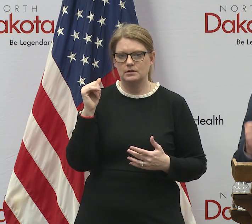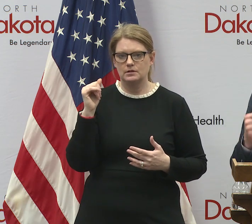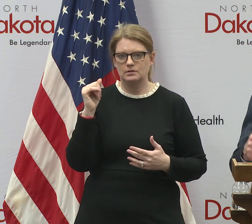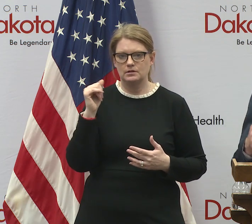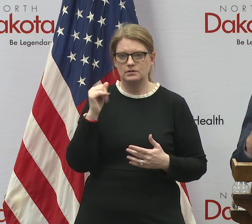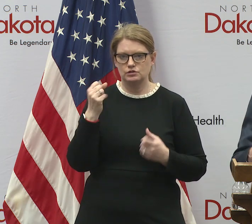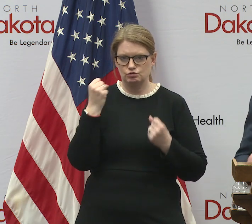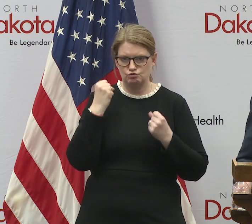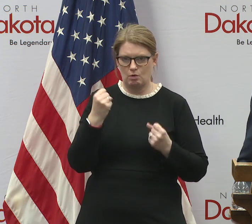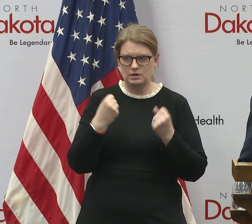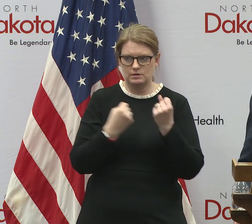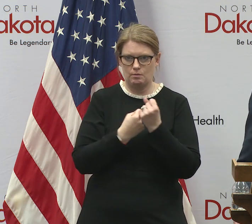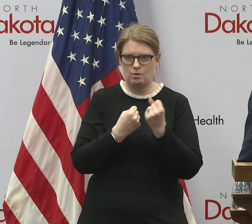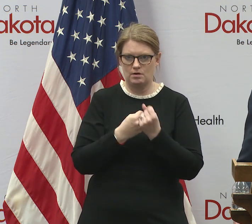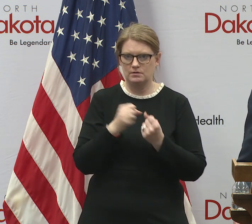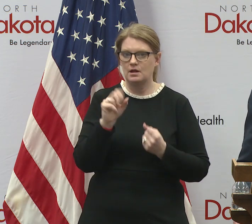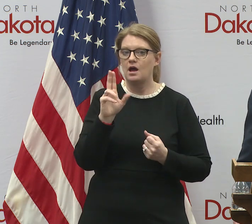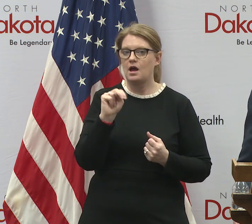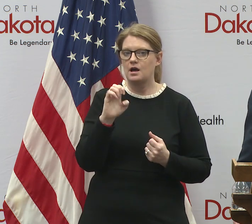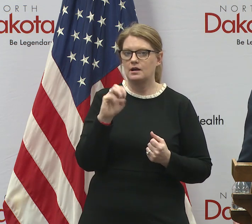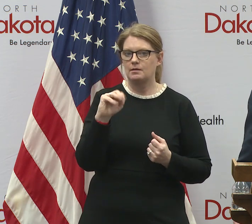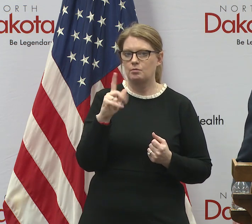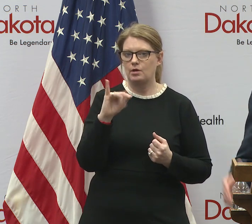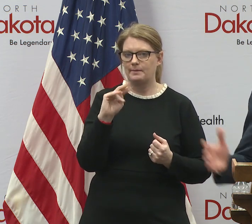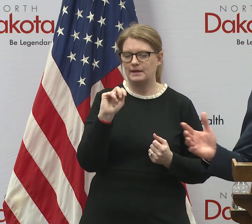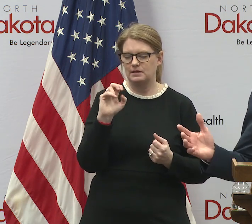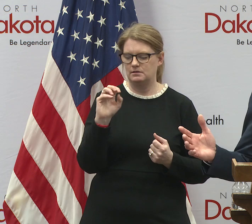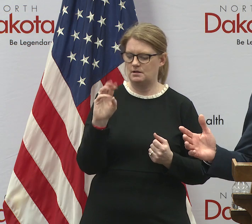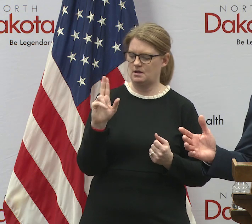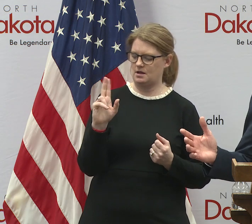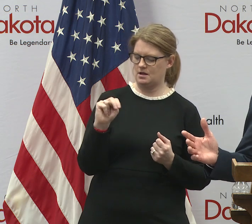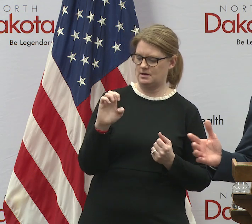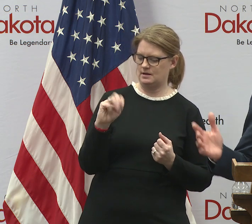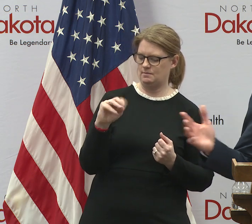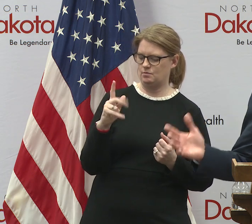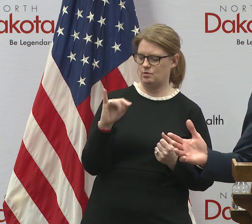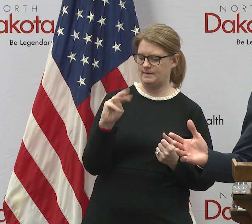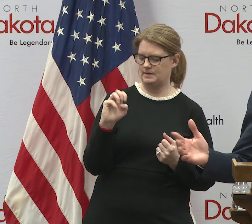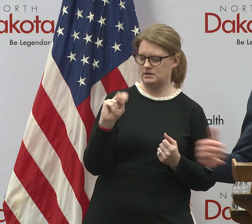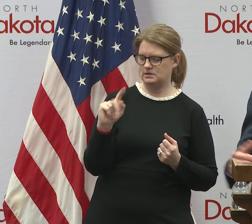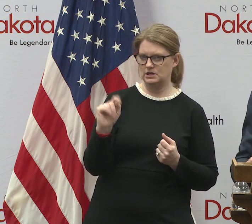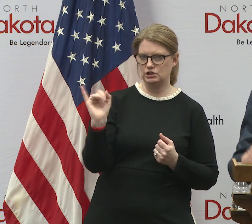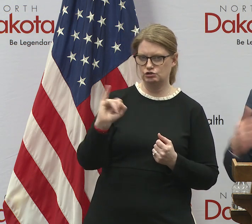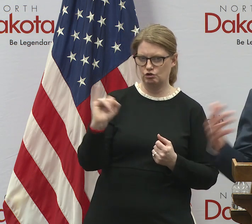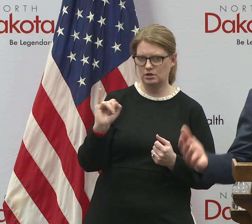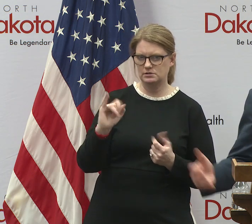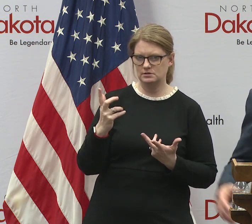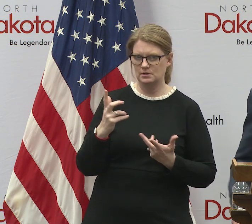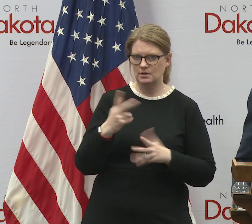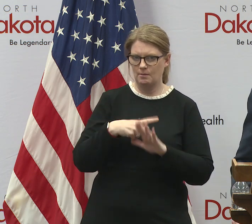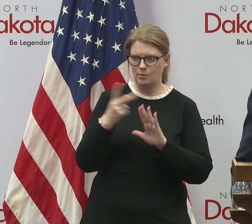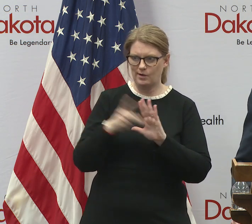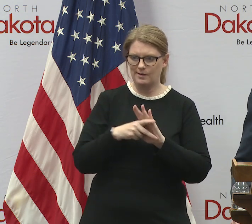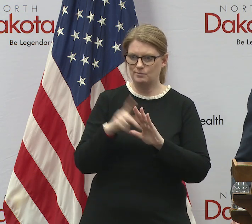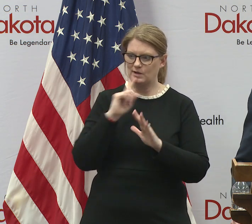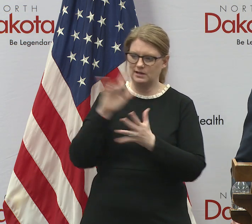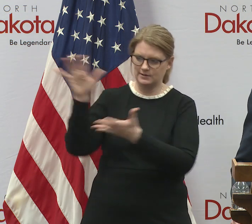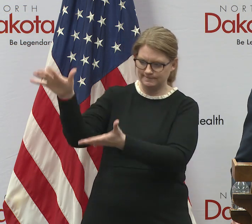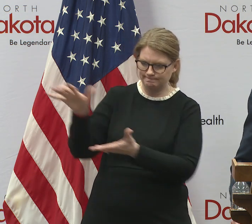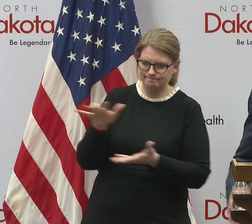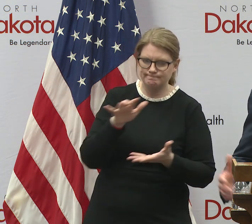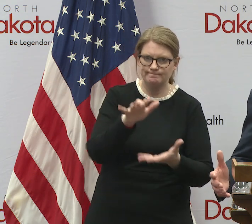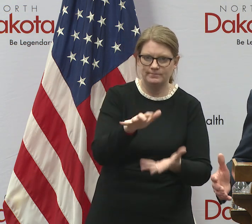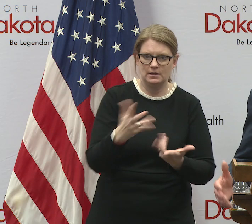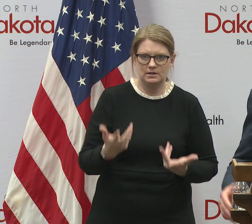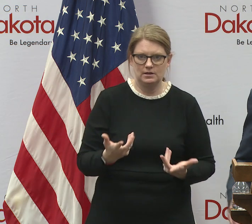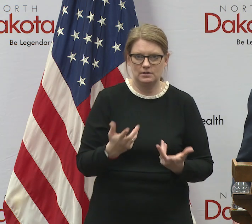through strong support of the unemployment insurance program, because there's already systems set up on how to get checks to people. There are